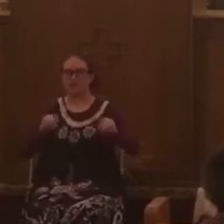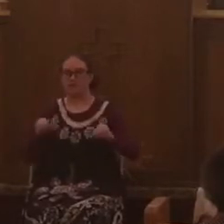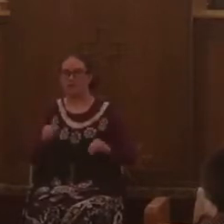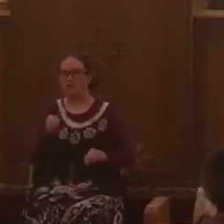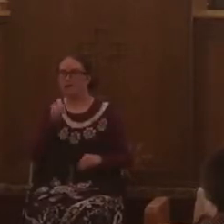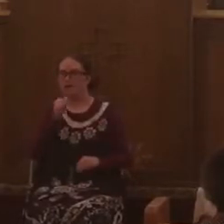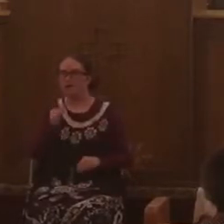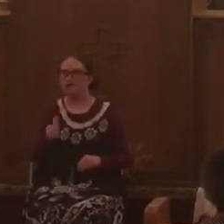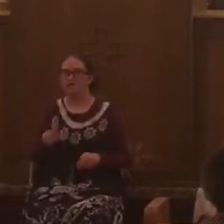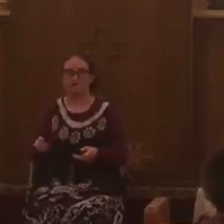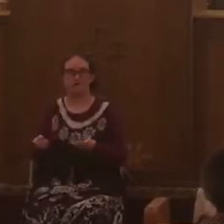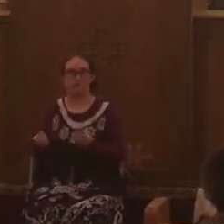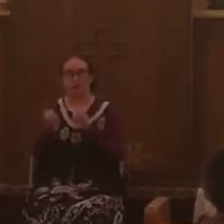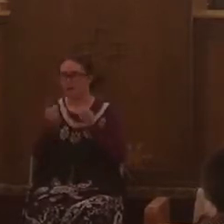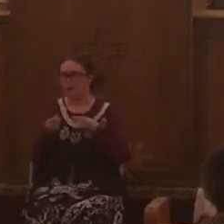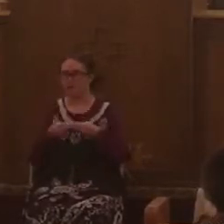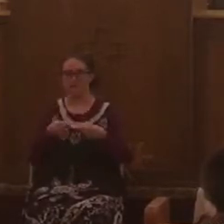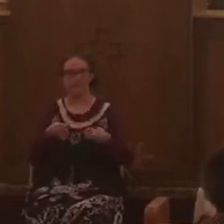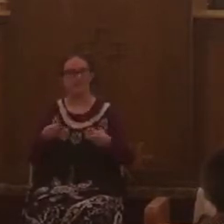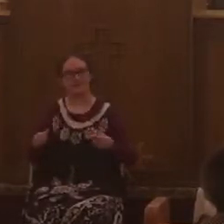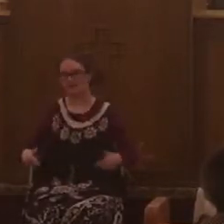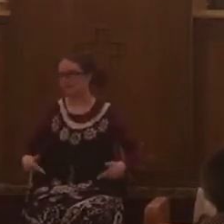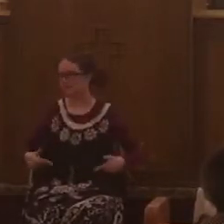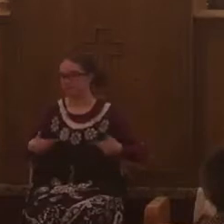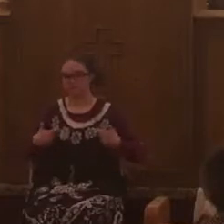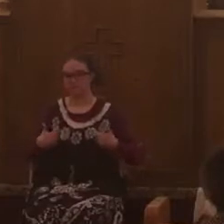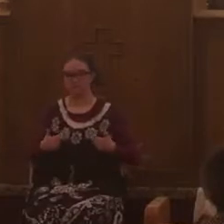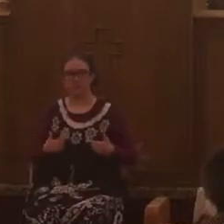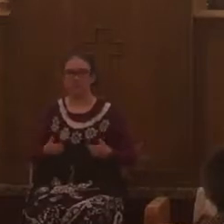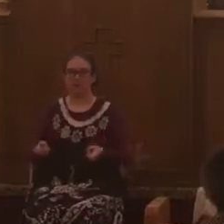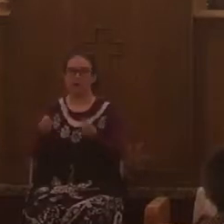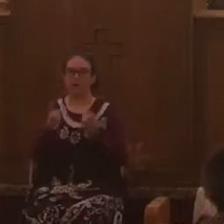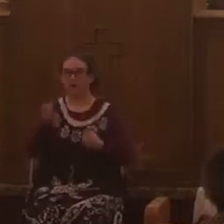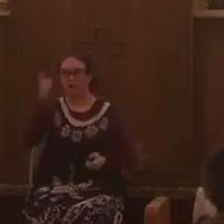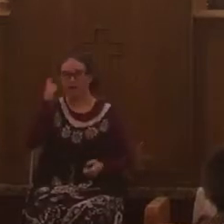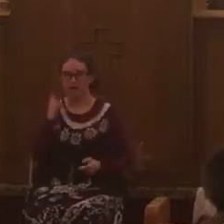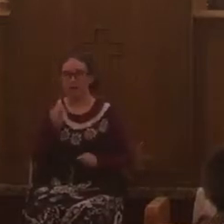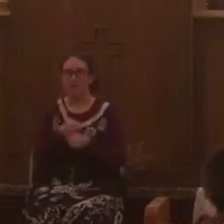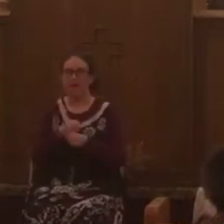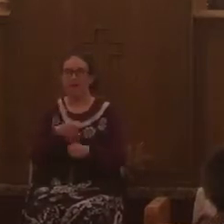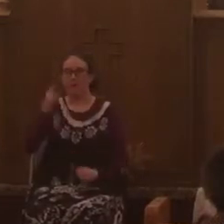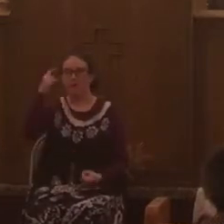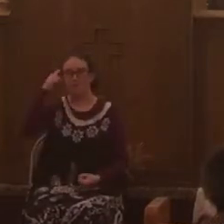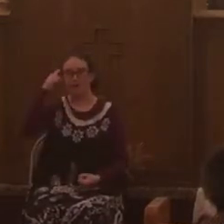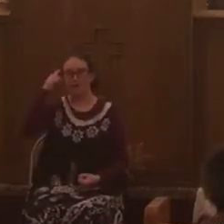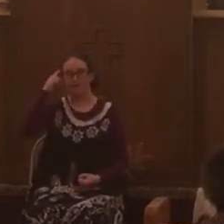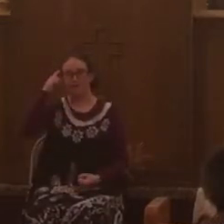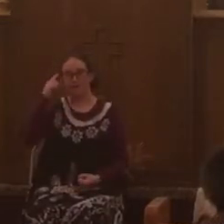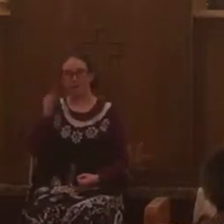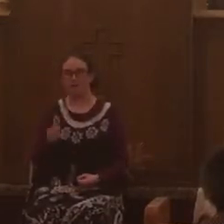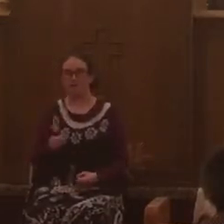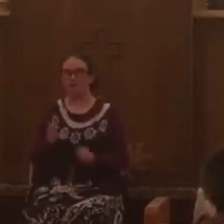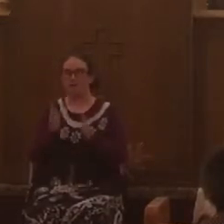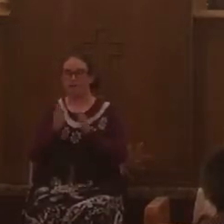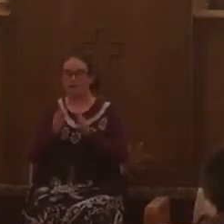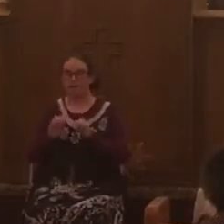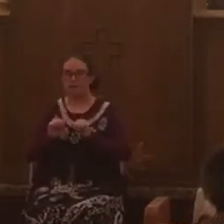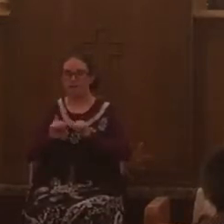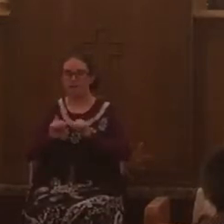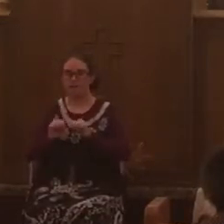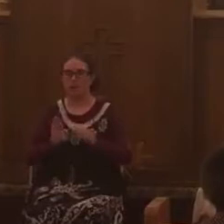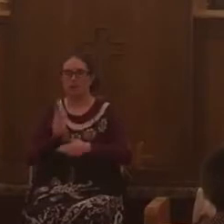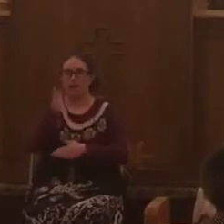come through prayer and fasting. Hallelujah. If you're going to have devil chasing,